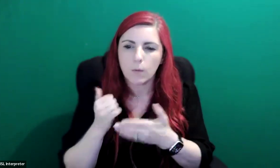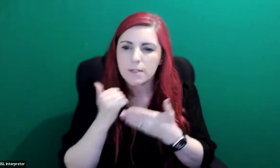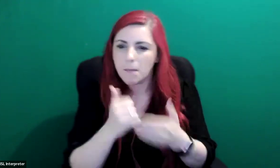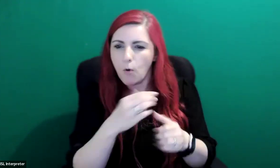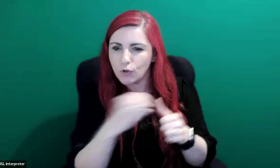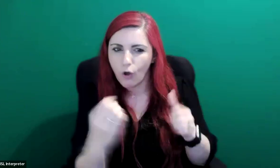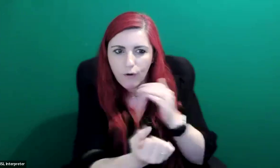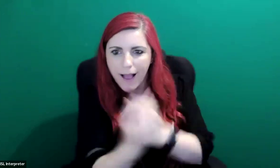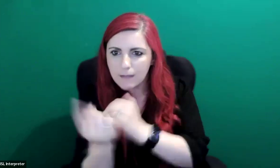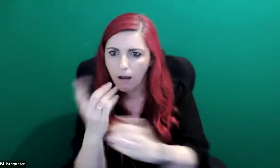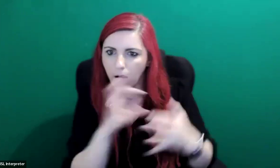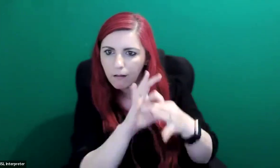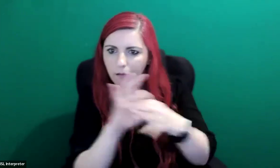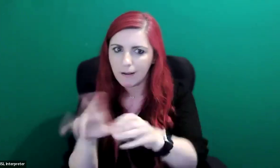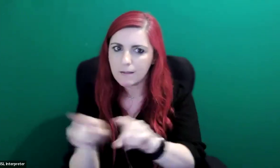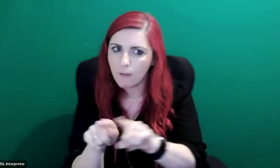engagements arise as well.